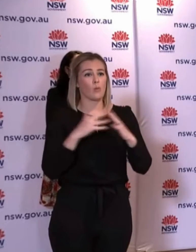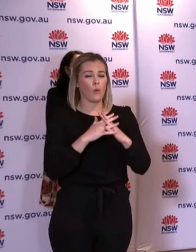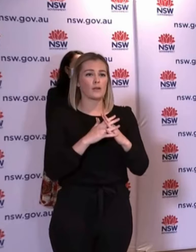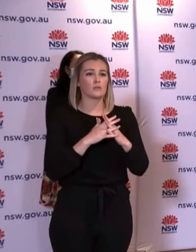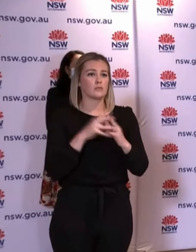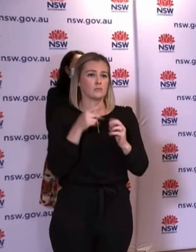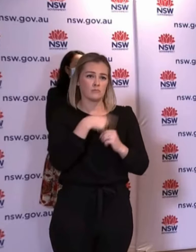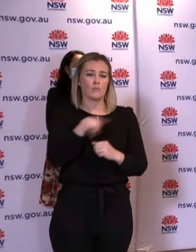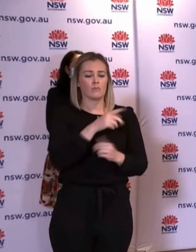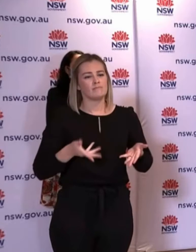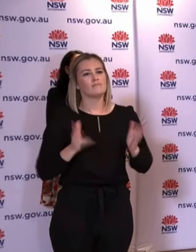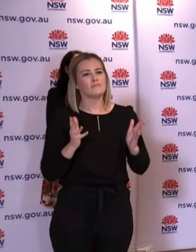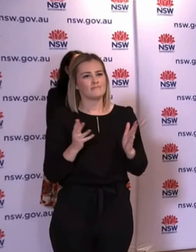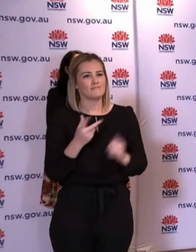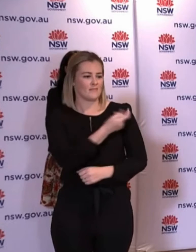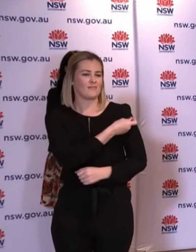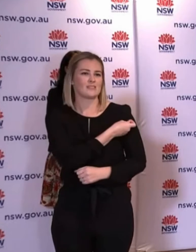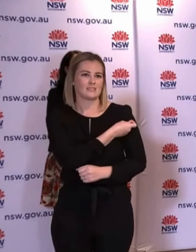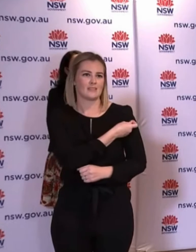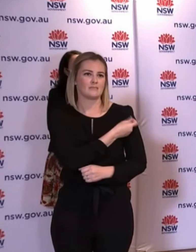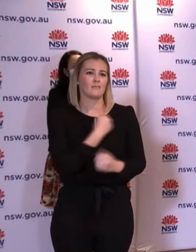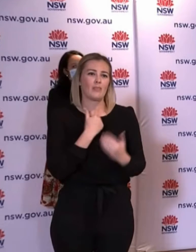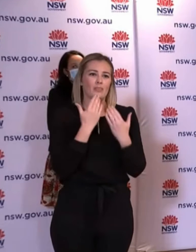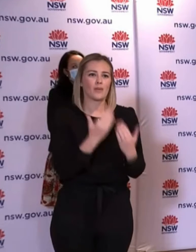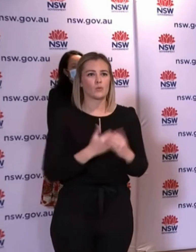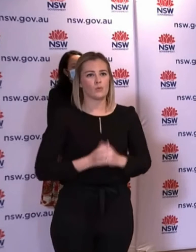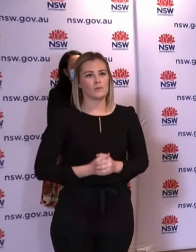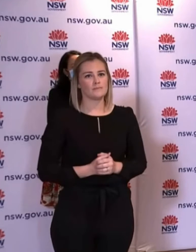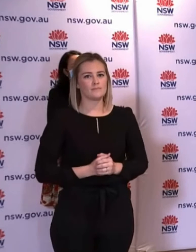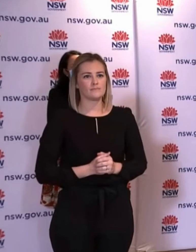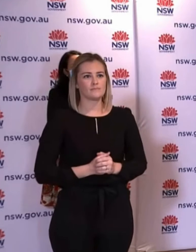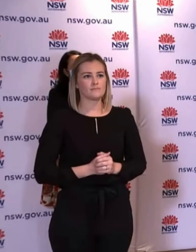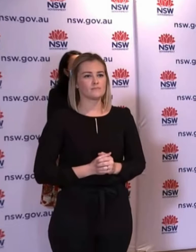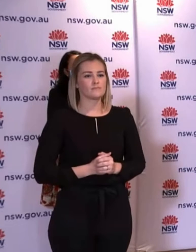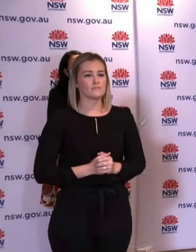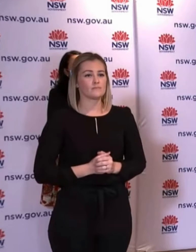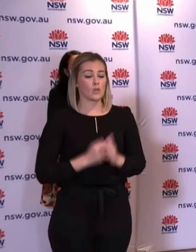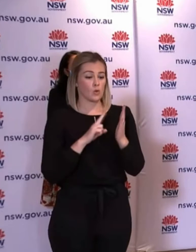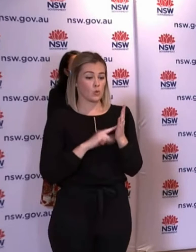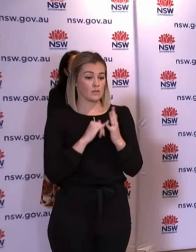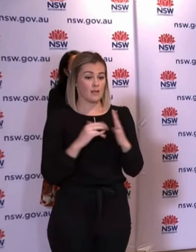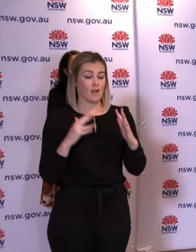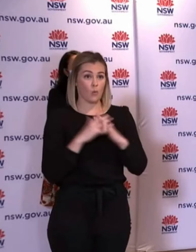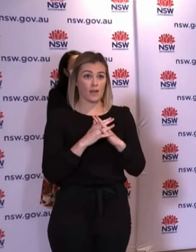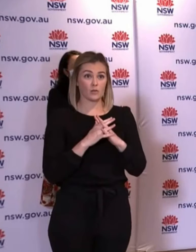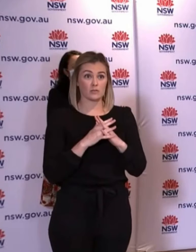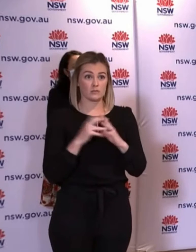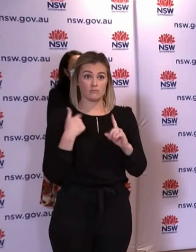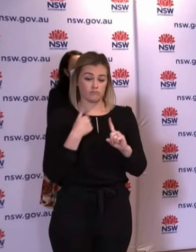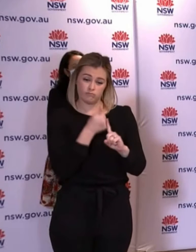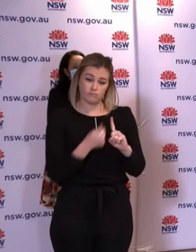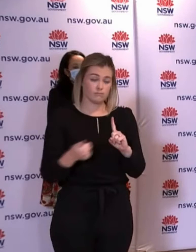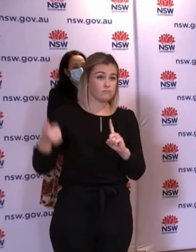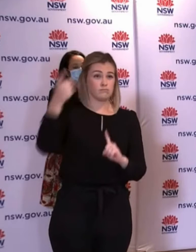vaccinated. I'm advised that, in fact, New South Wales is now amongst the highest, if not